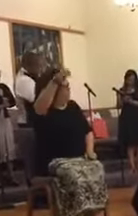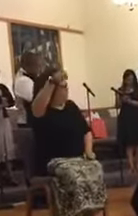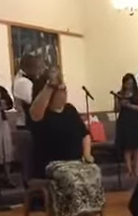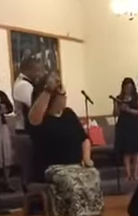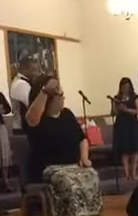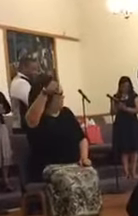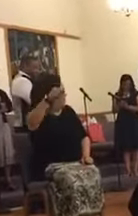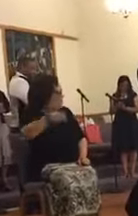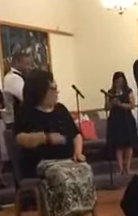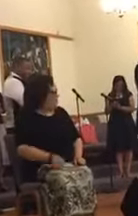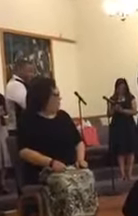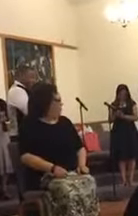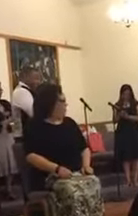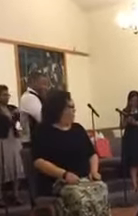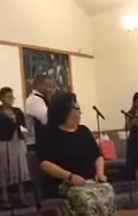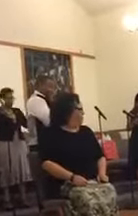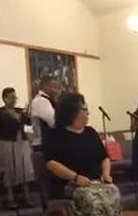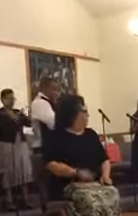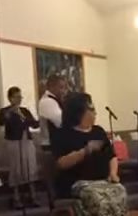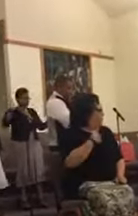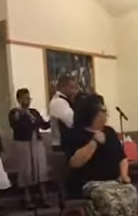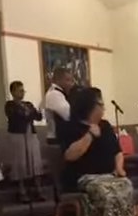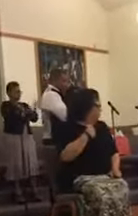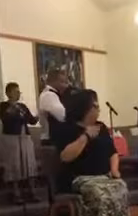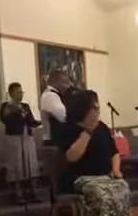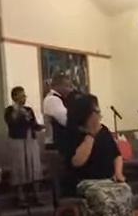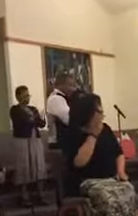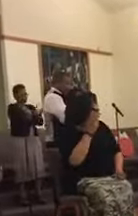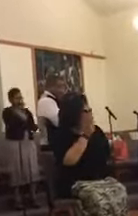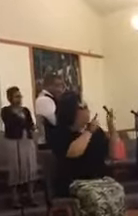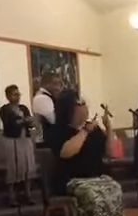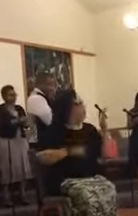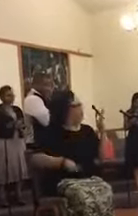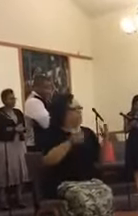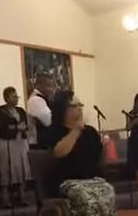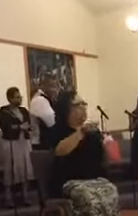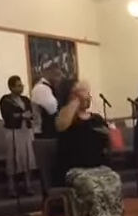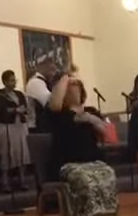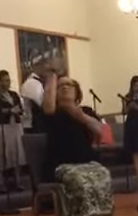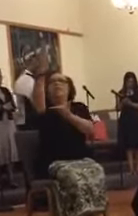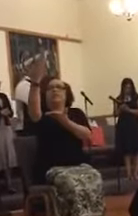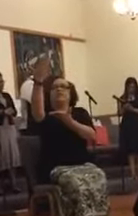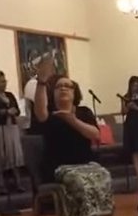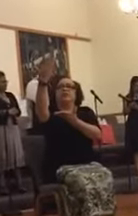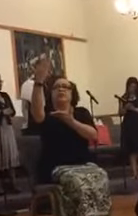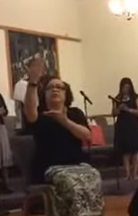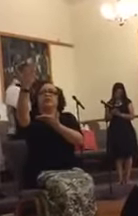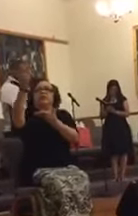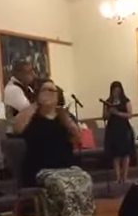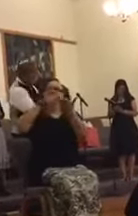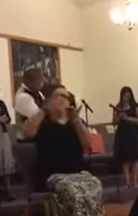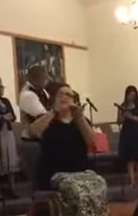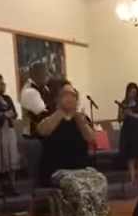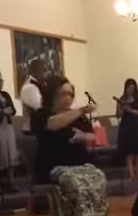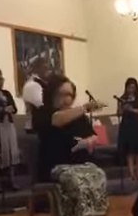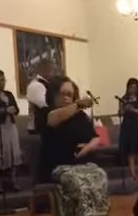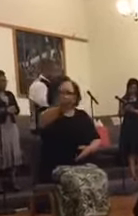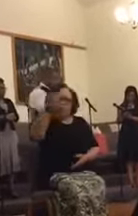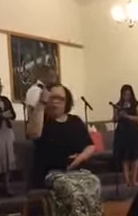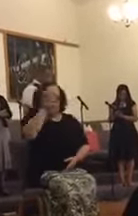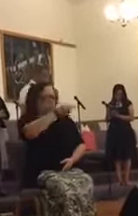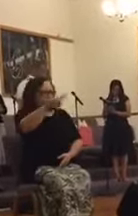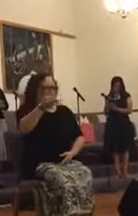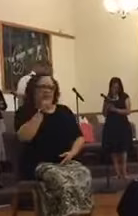Yes. While we were staying out there, I heard the Lord say, Father, forgive them. They